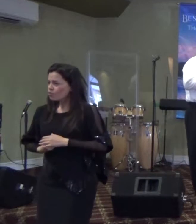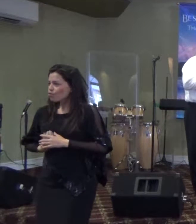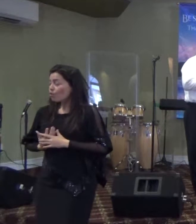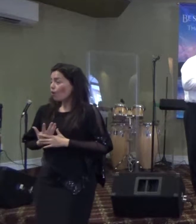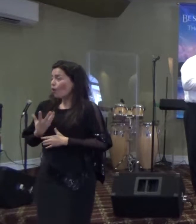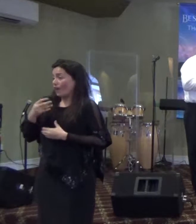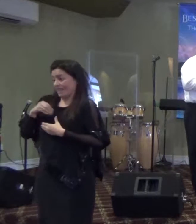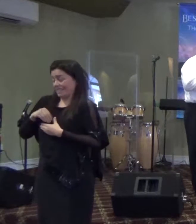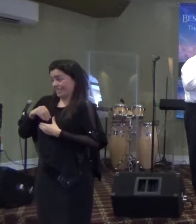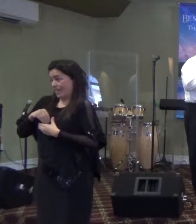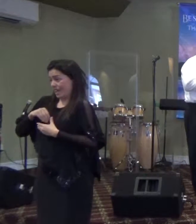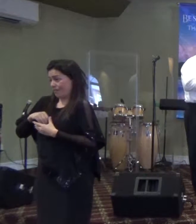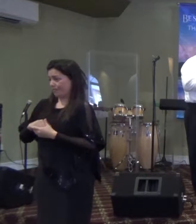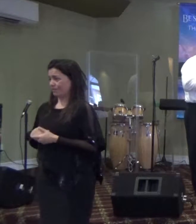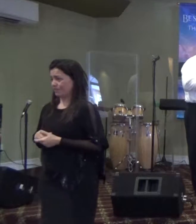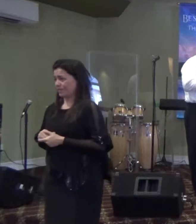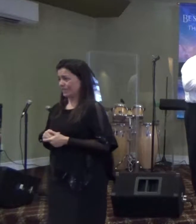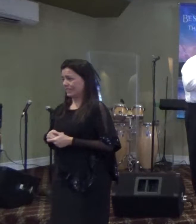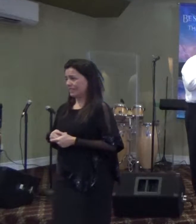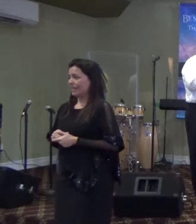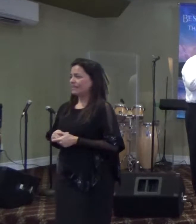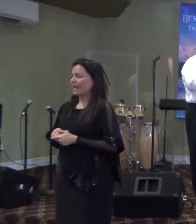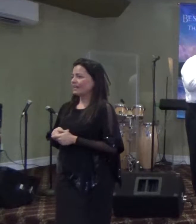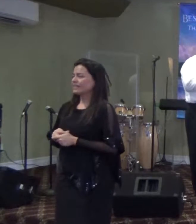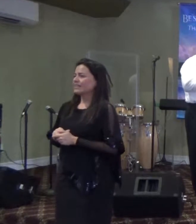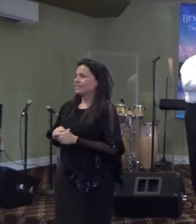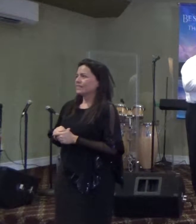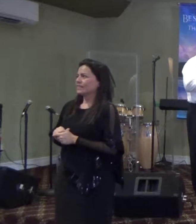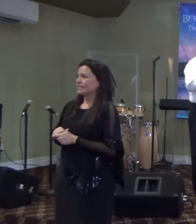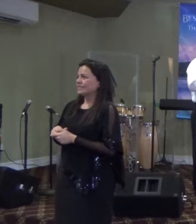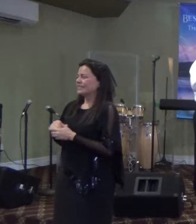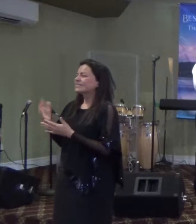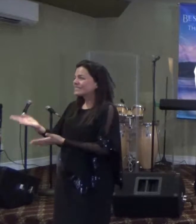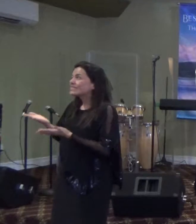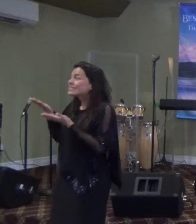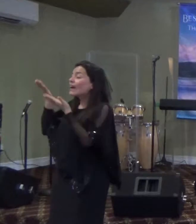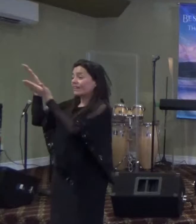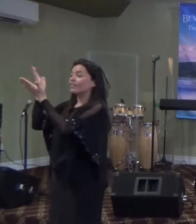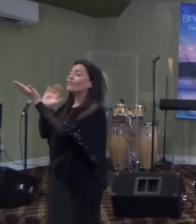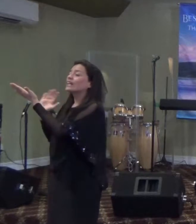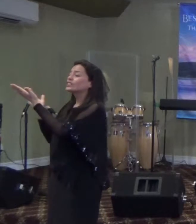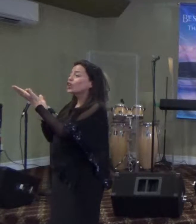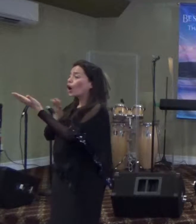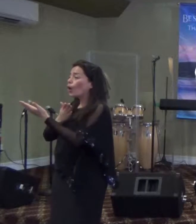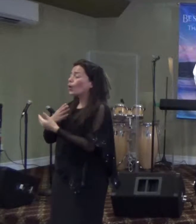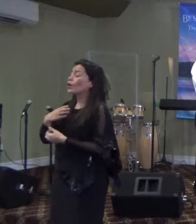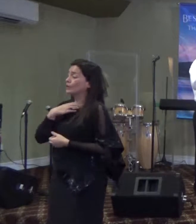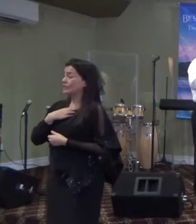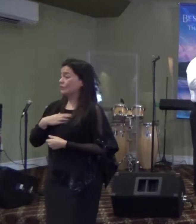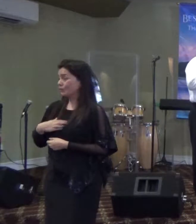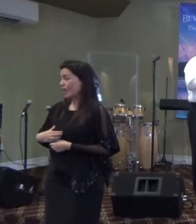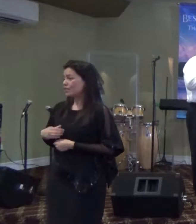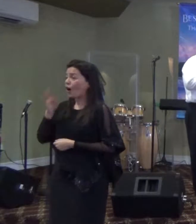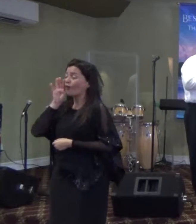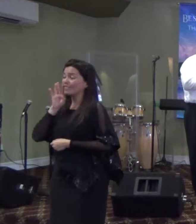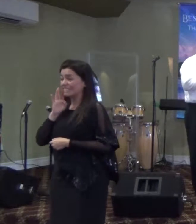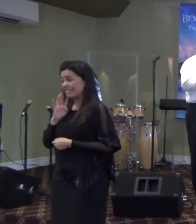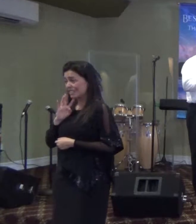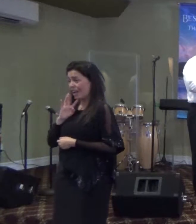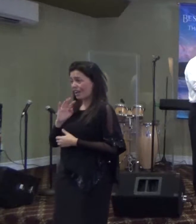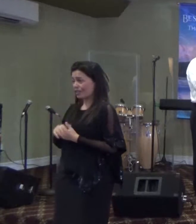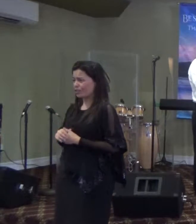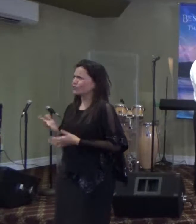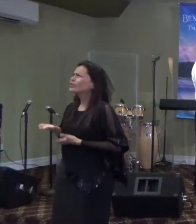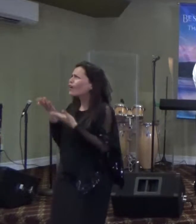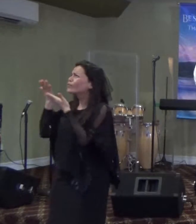actitud de It's crucificar the attitude of crucifying nuestras pasiones y our deseos passions and desires para hacer la voluntad